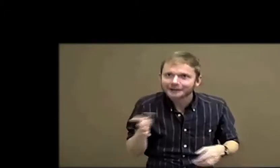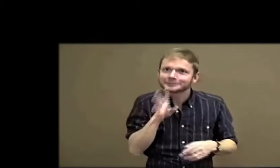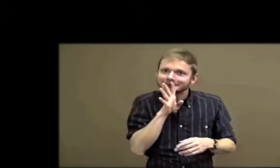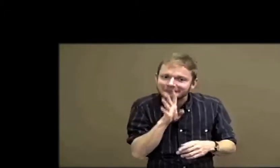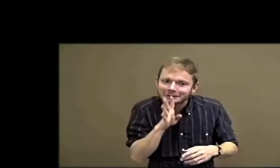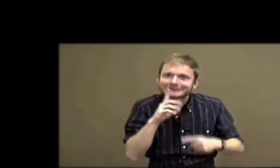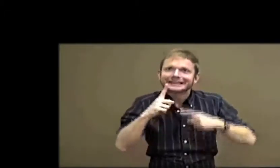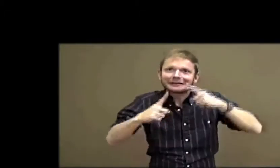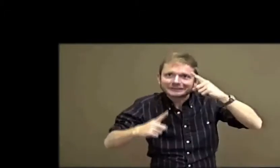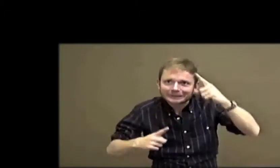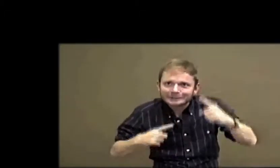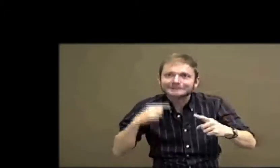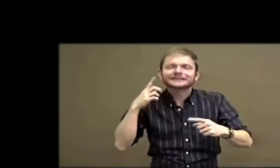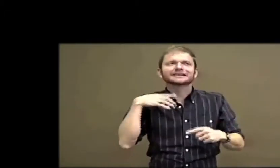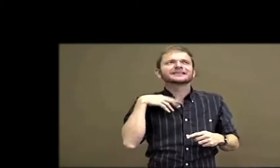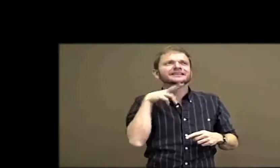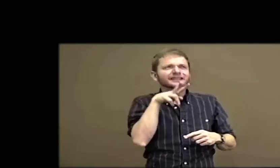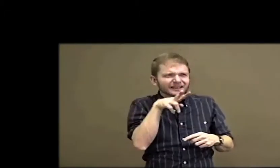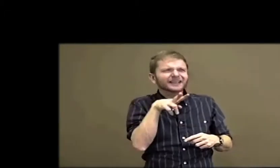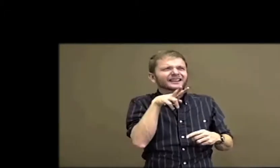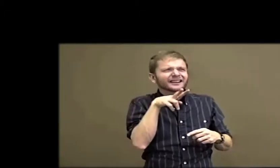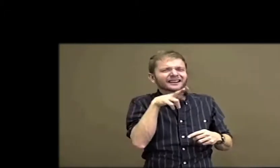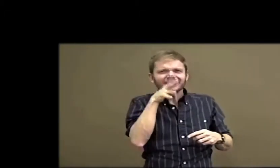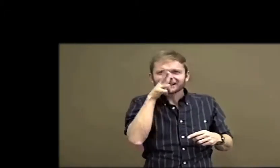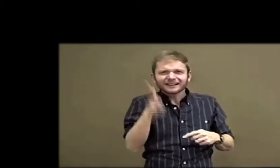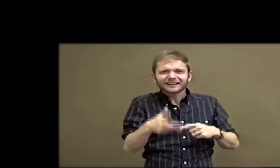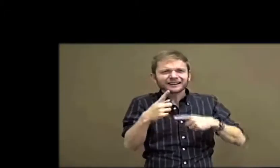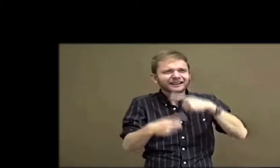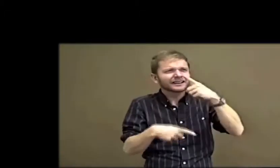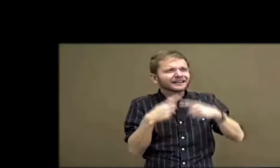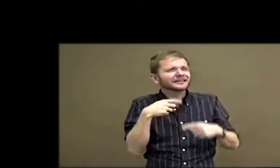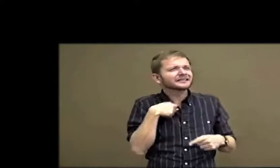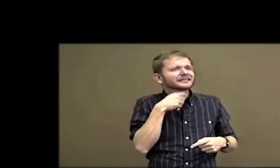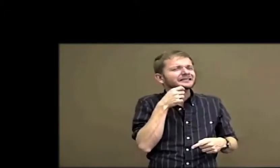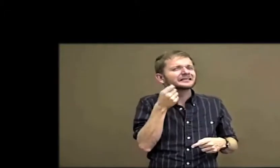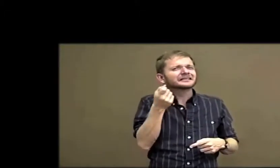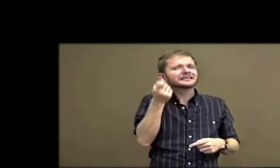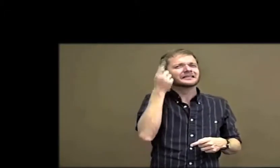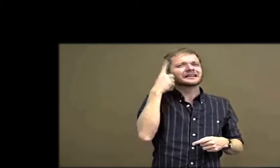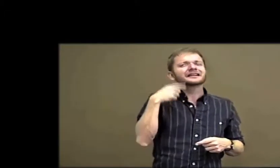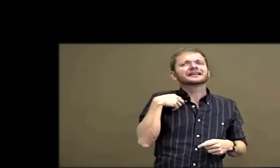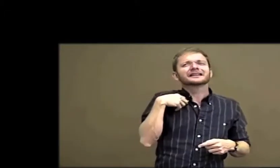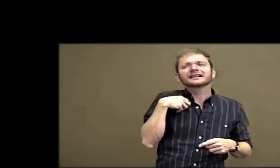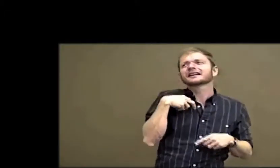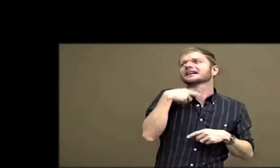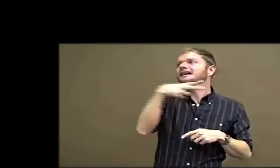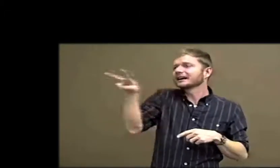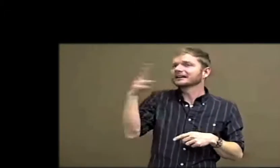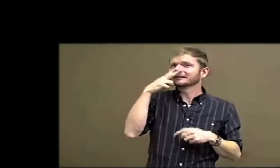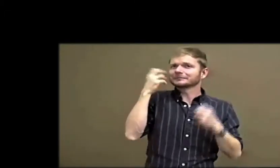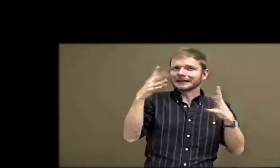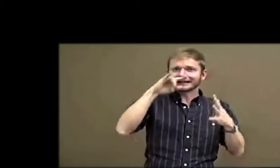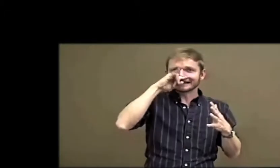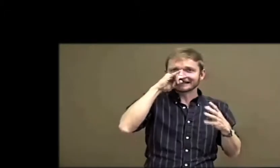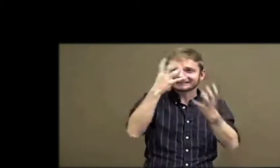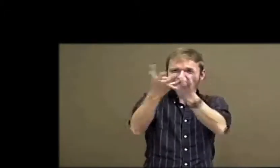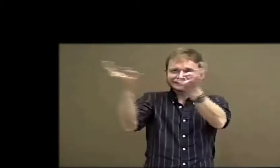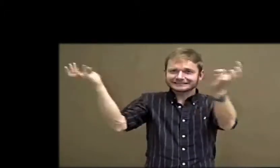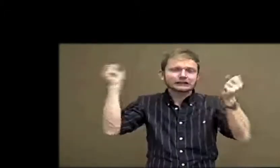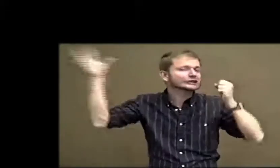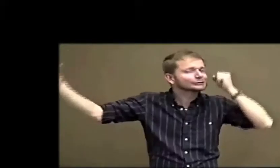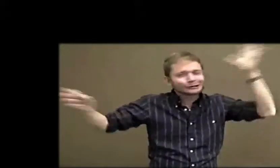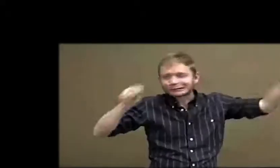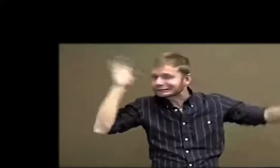same time. I was looking at her and thinking her signing was unclear, but I kind of understood it. I looked around and saw the